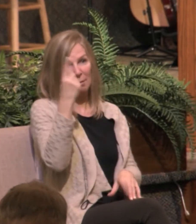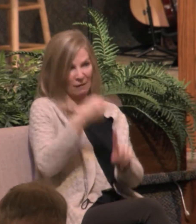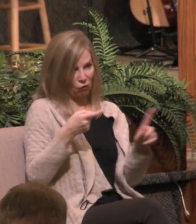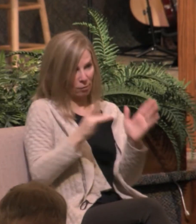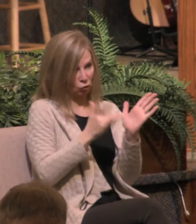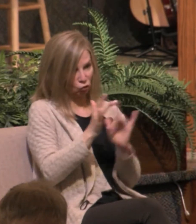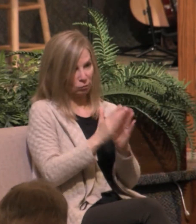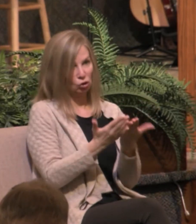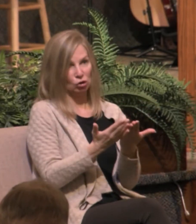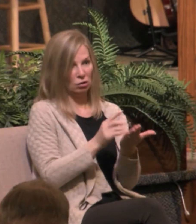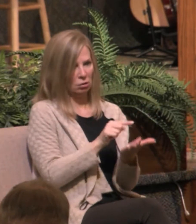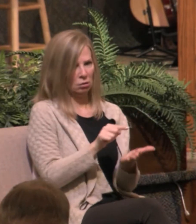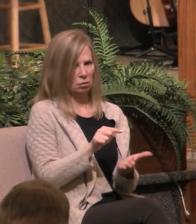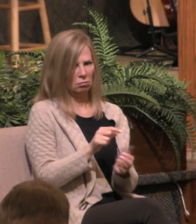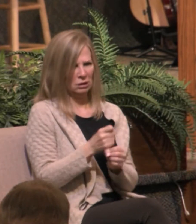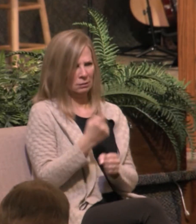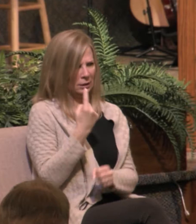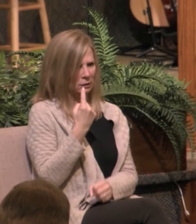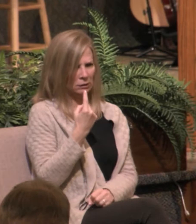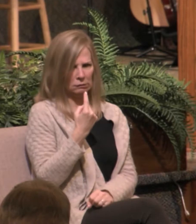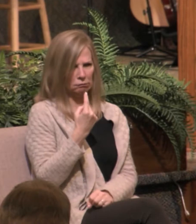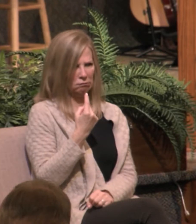sense in your circumstances.